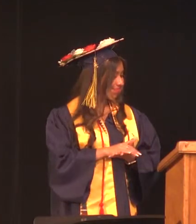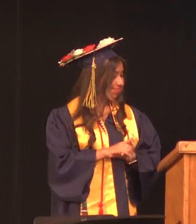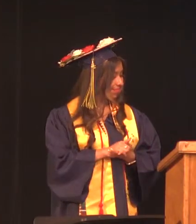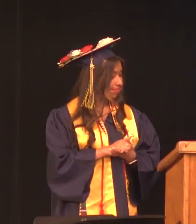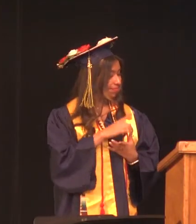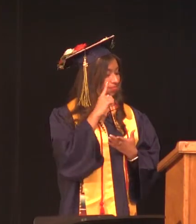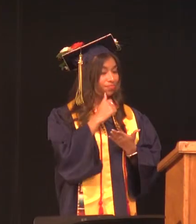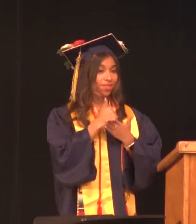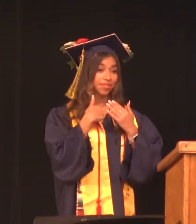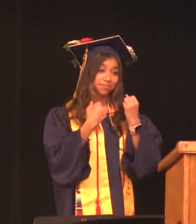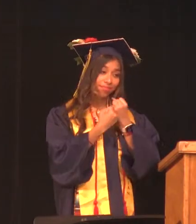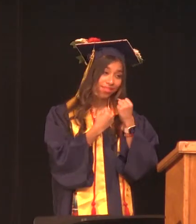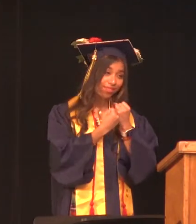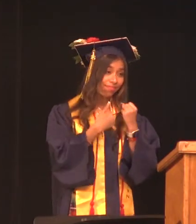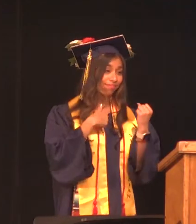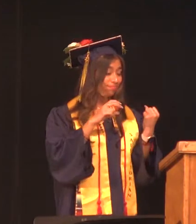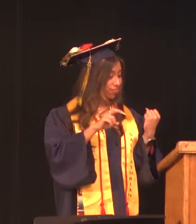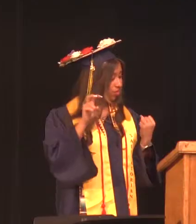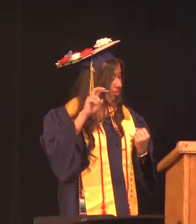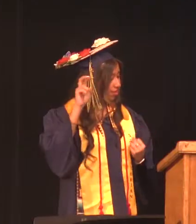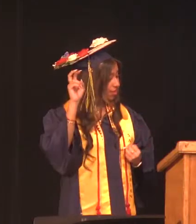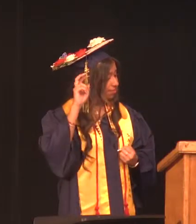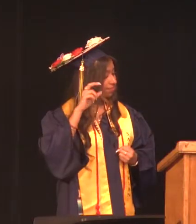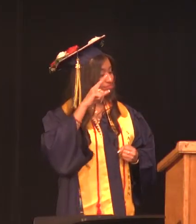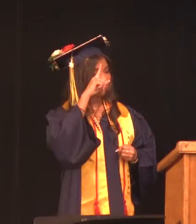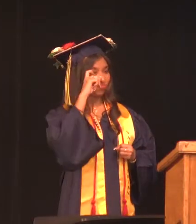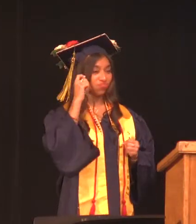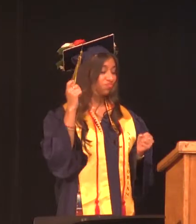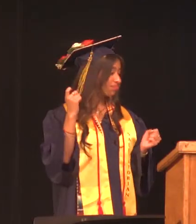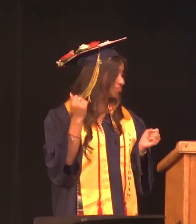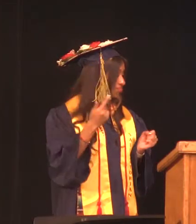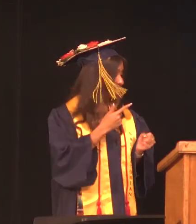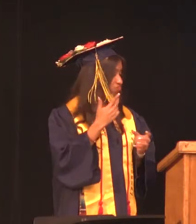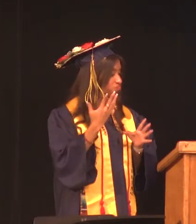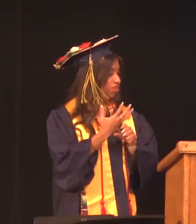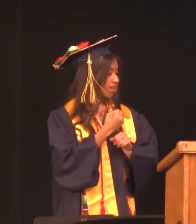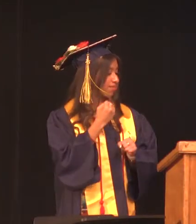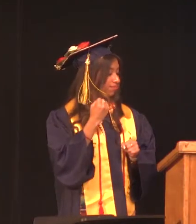graduation. A big thank you to my parents who have helped me on this journey